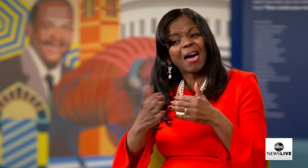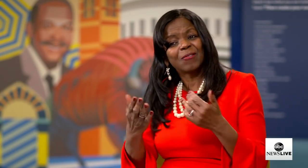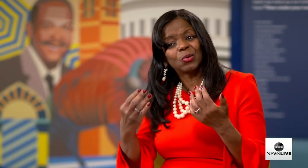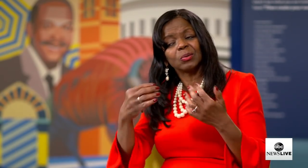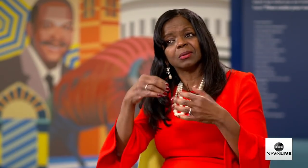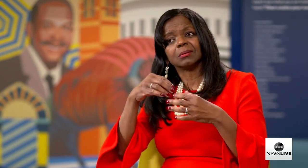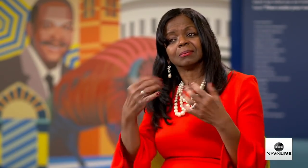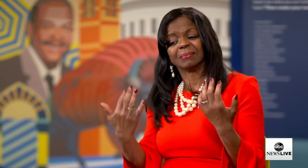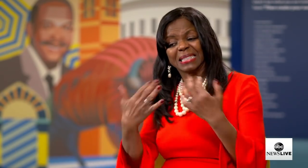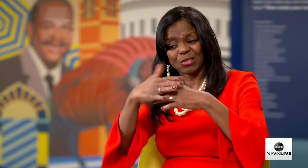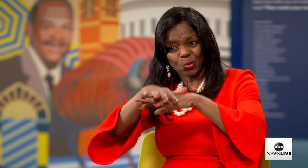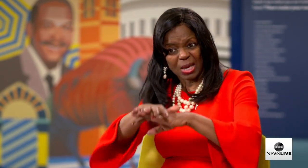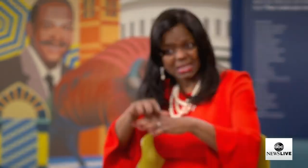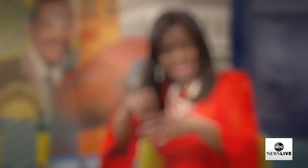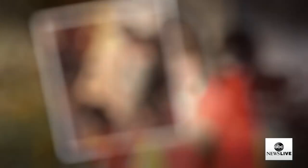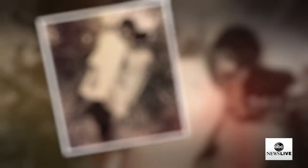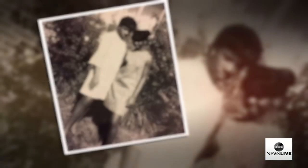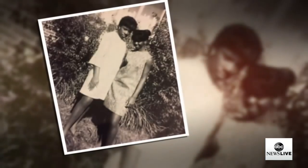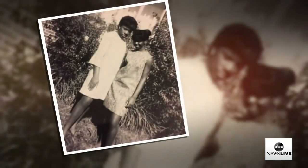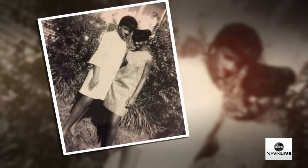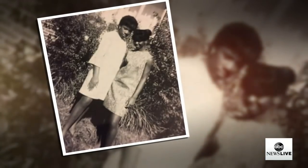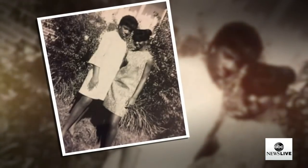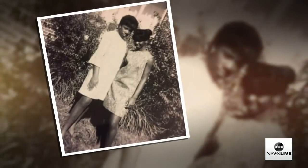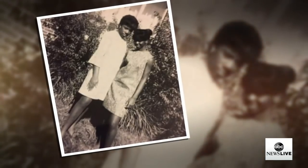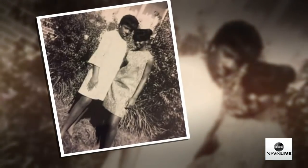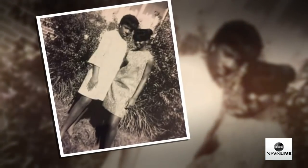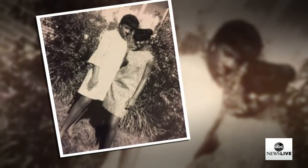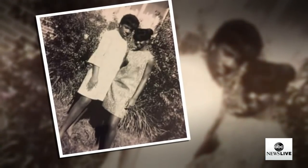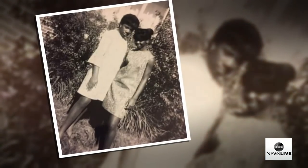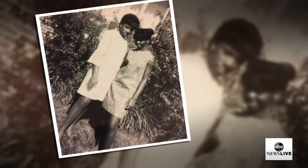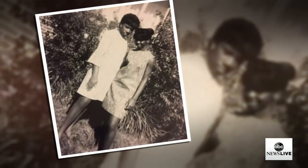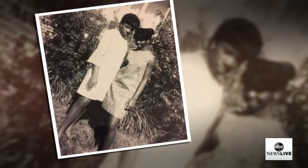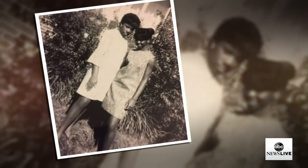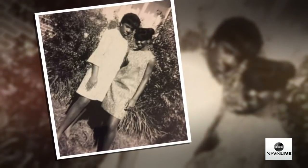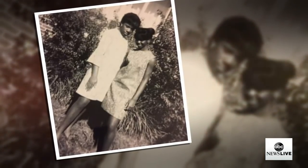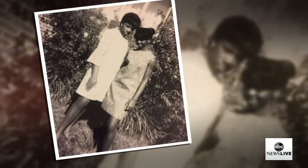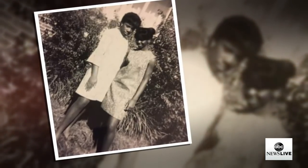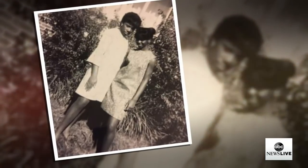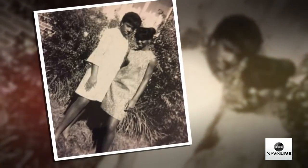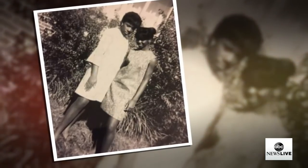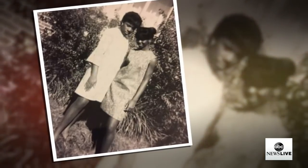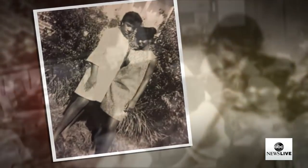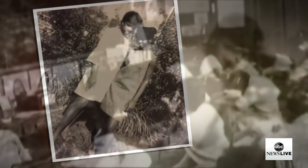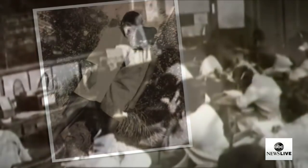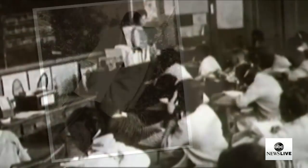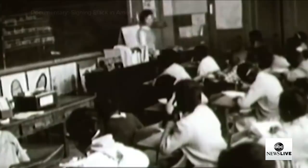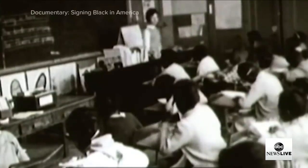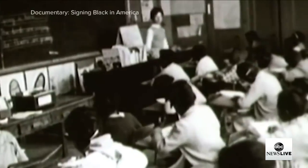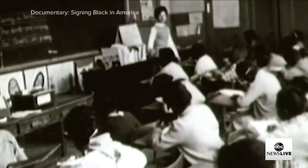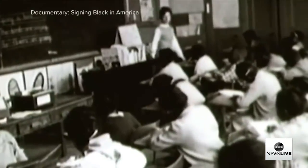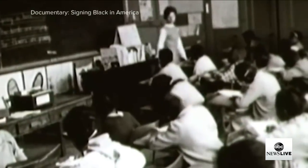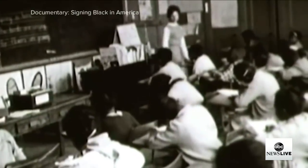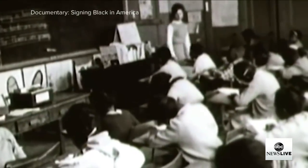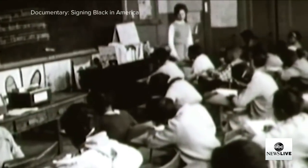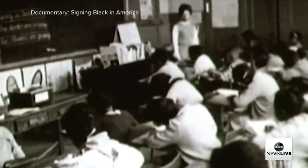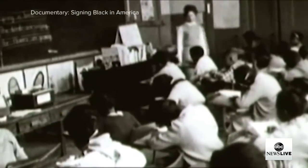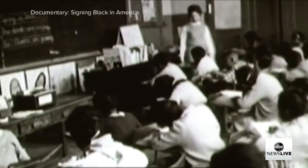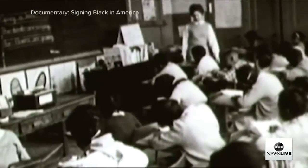how I wanted to communicate. But that freedom forged another challenge, integration. Black and white deaf students were finally